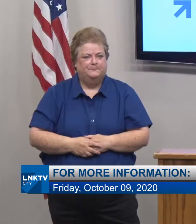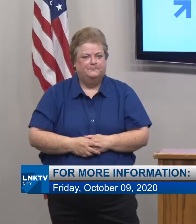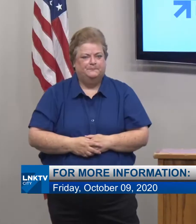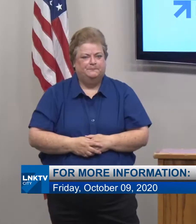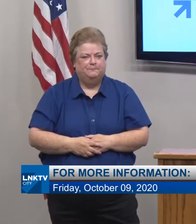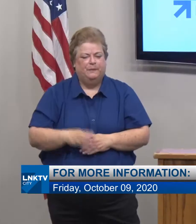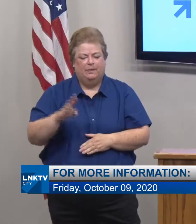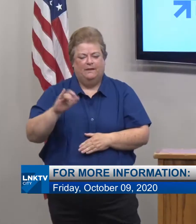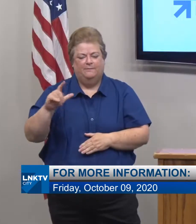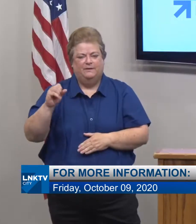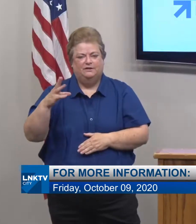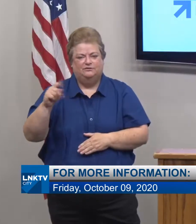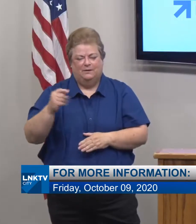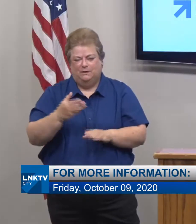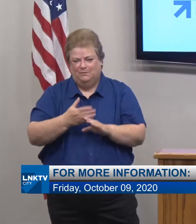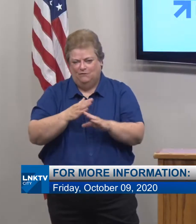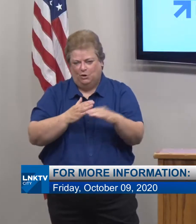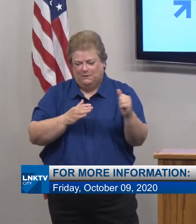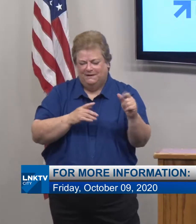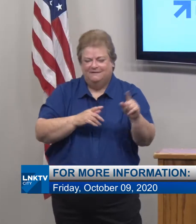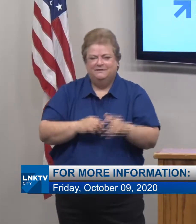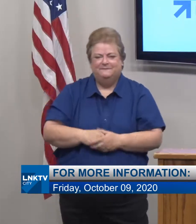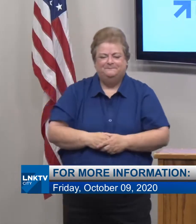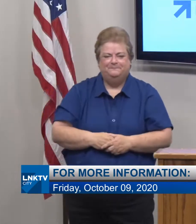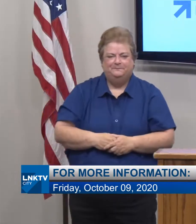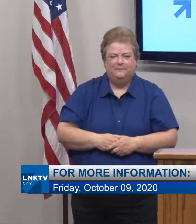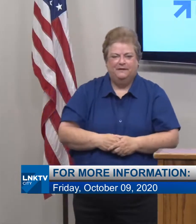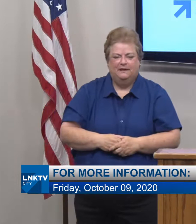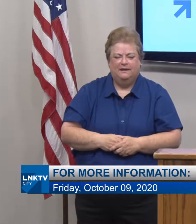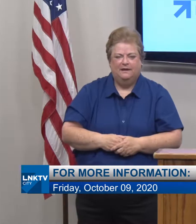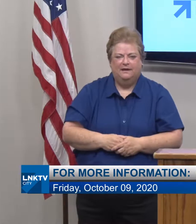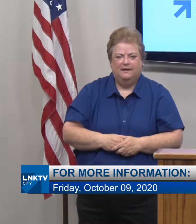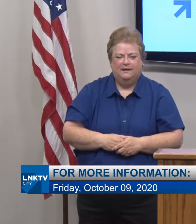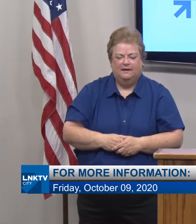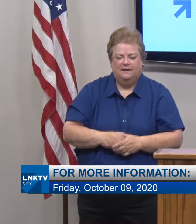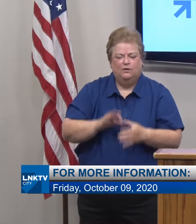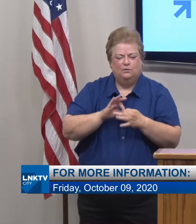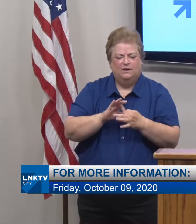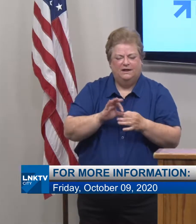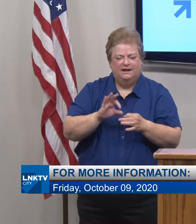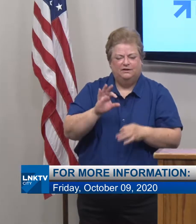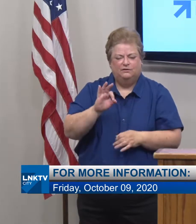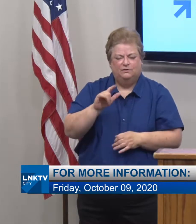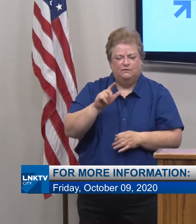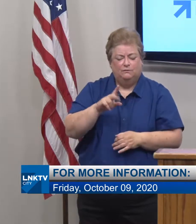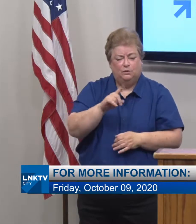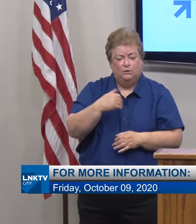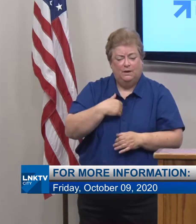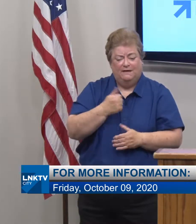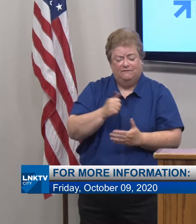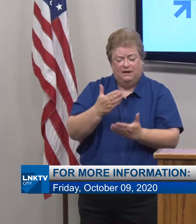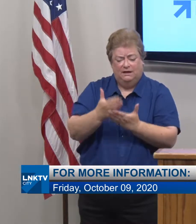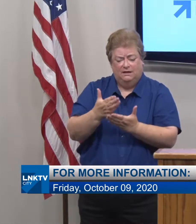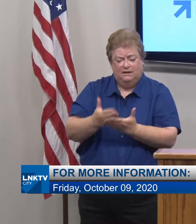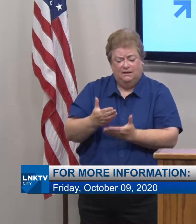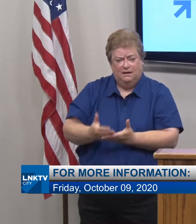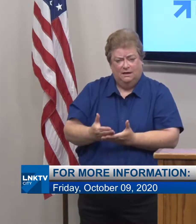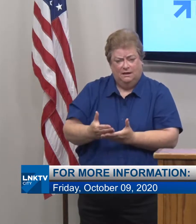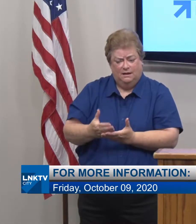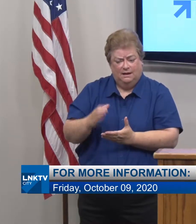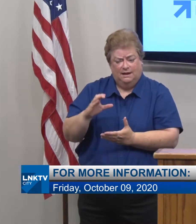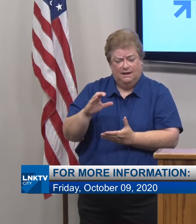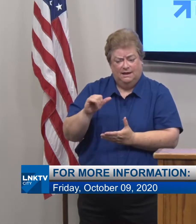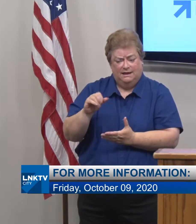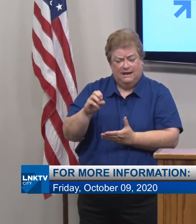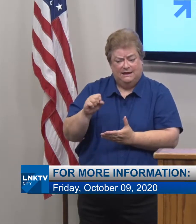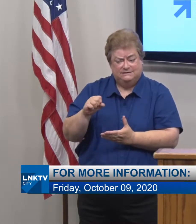Director Lopez, before you leave the podium, also flu-related, do you have any documented cases in Lancaster County this